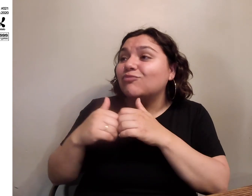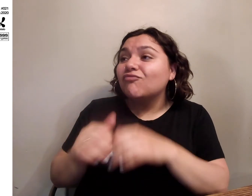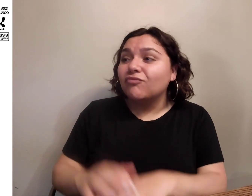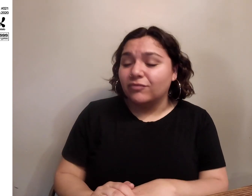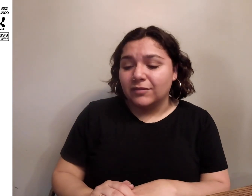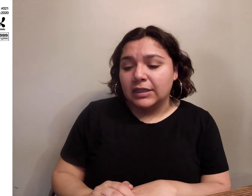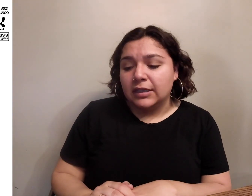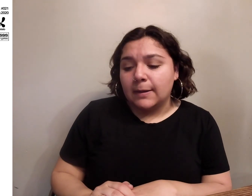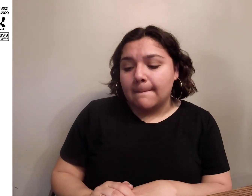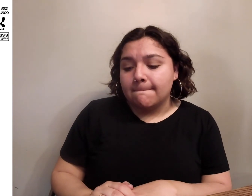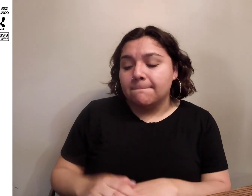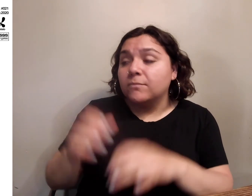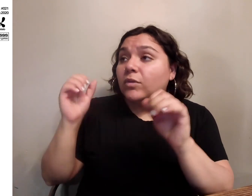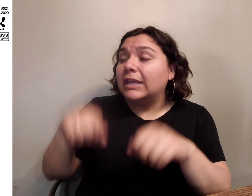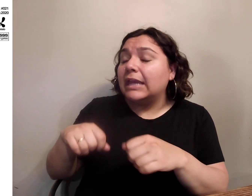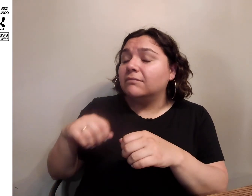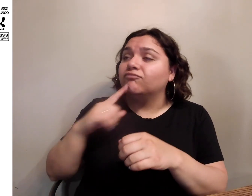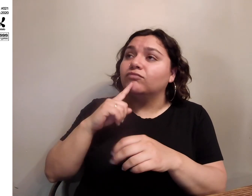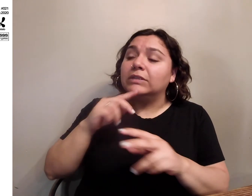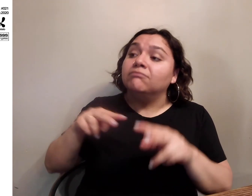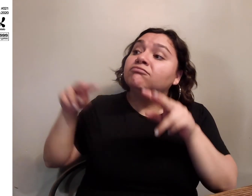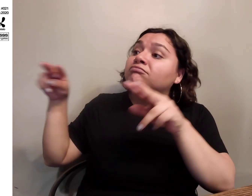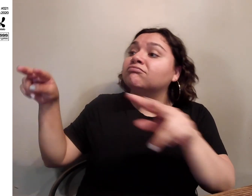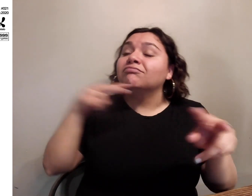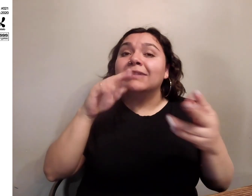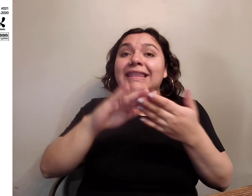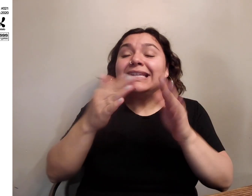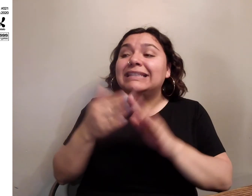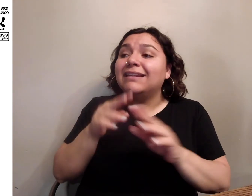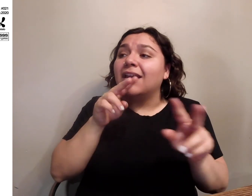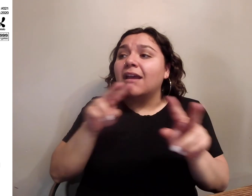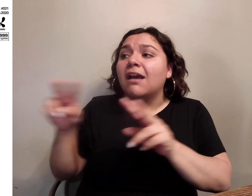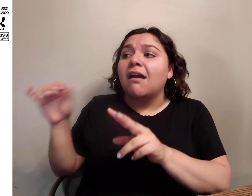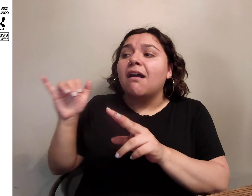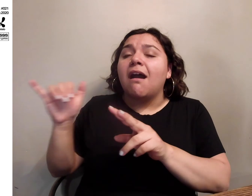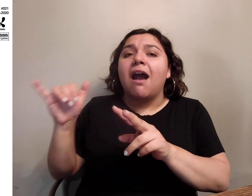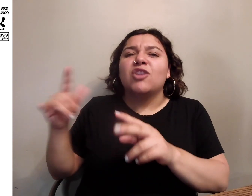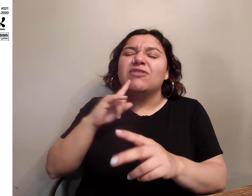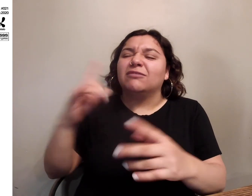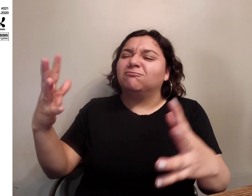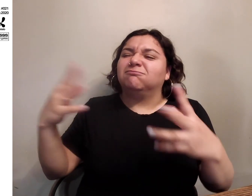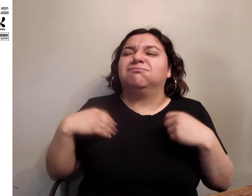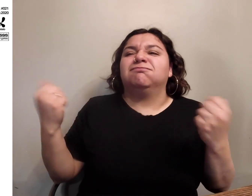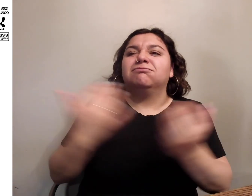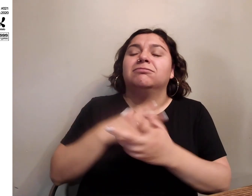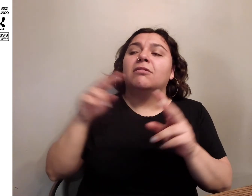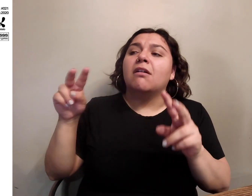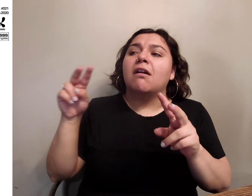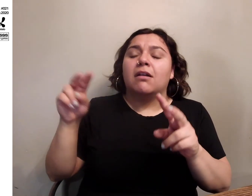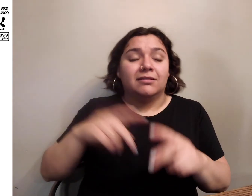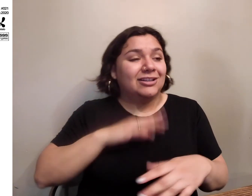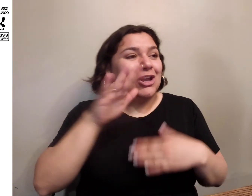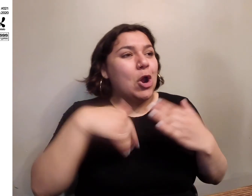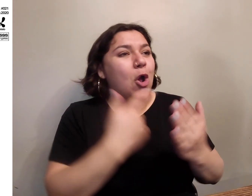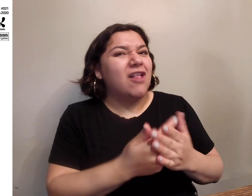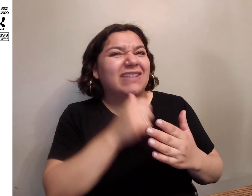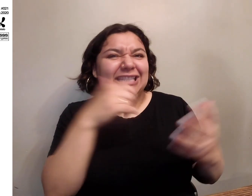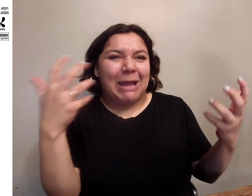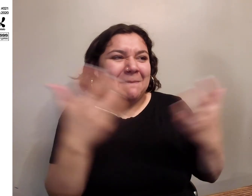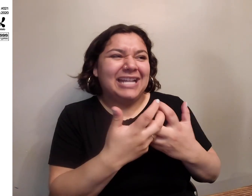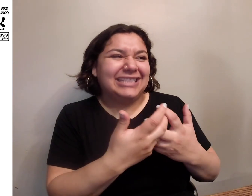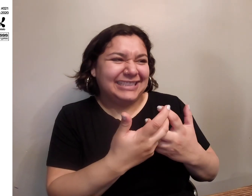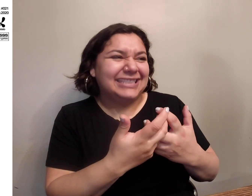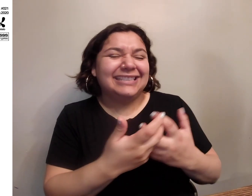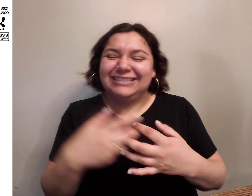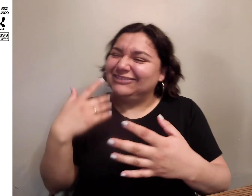and being able to stand above the city and take a look, just take it all in. In all its incongruity. Thank you so much.